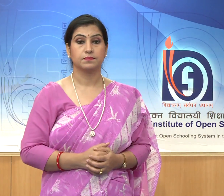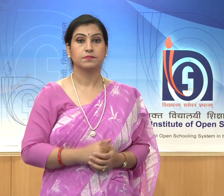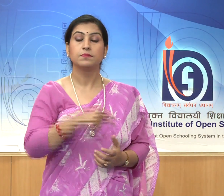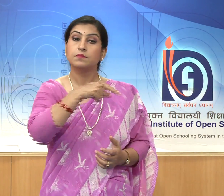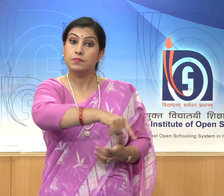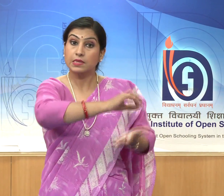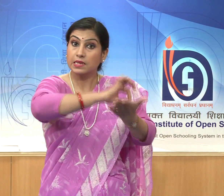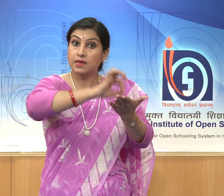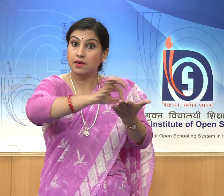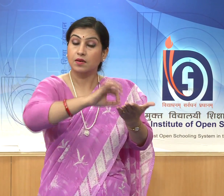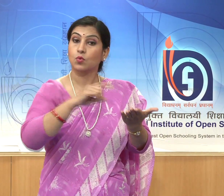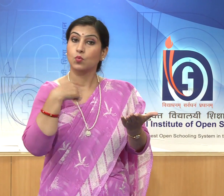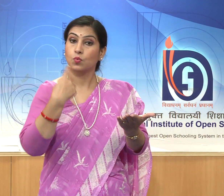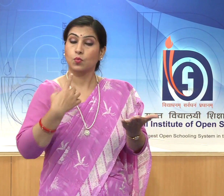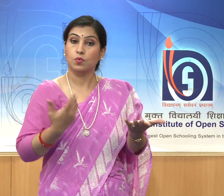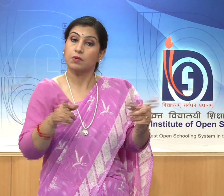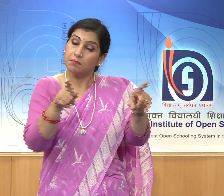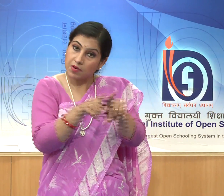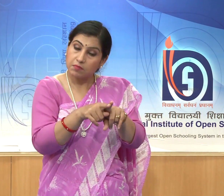were written and